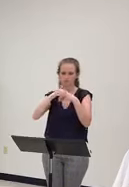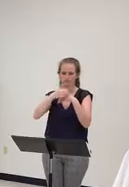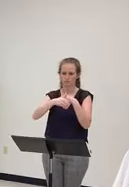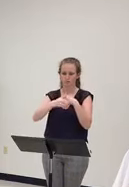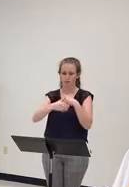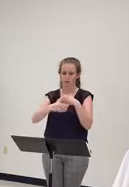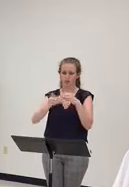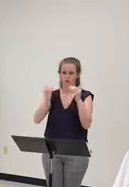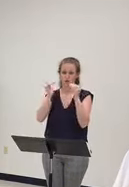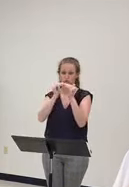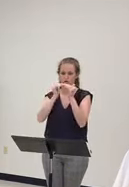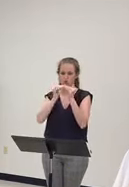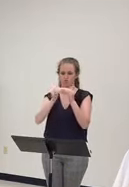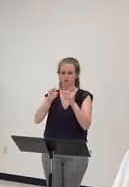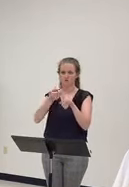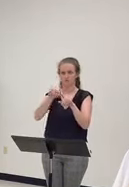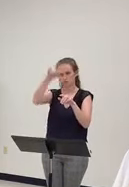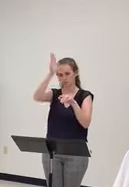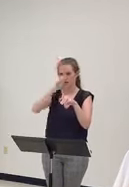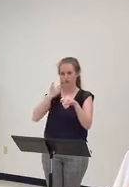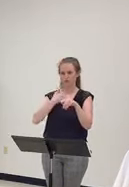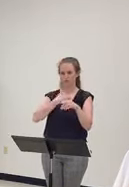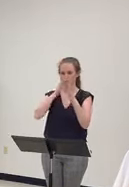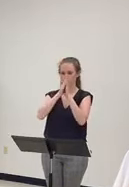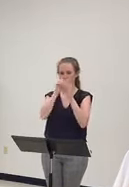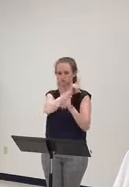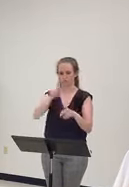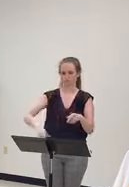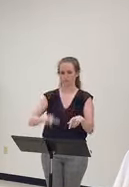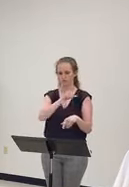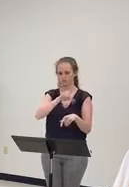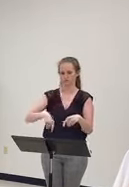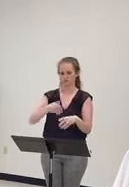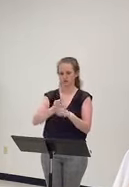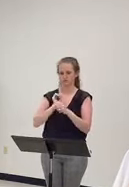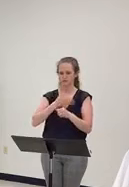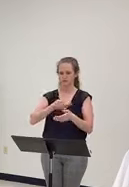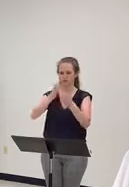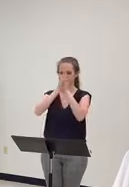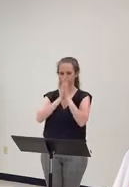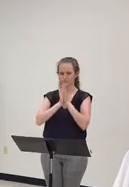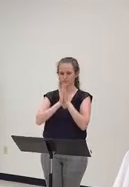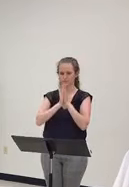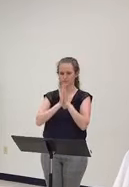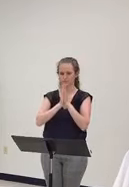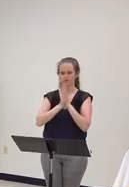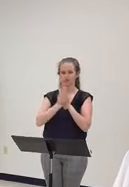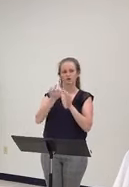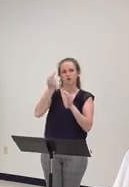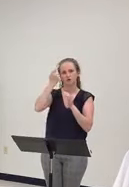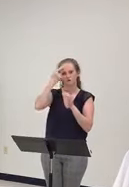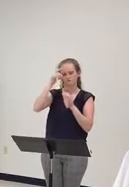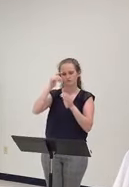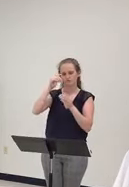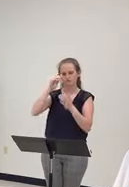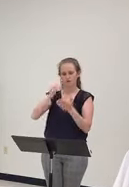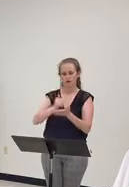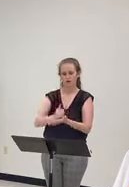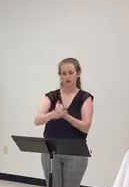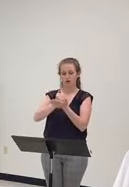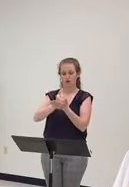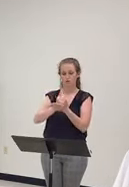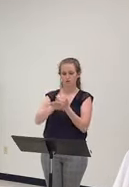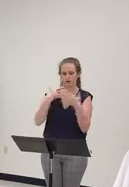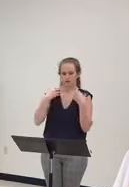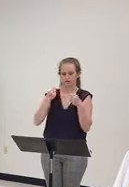and the justice that comes from God, we pray to the Lord. Lord, receive our prayer. For treatments and a cure